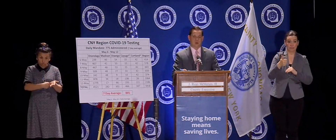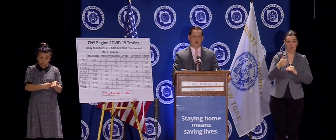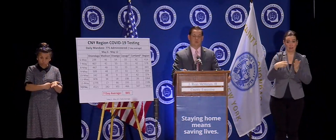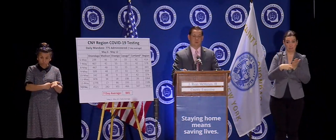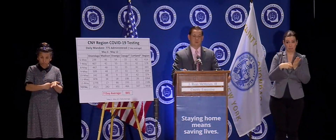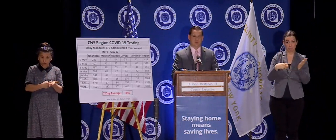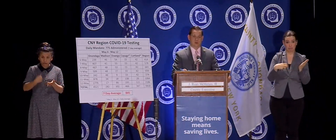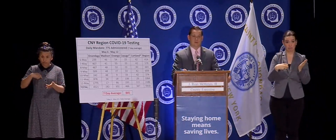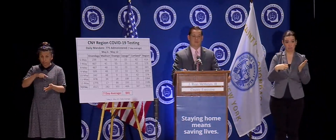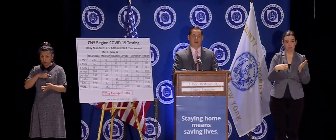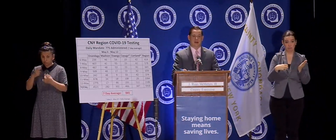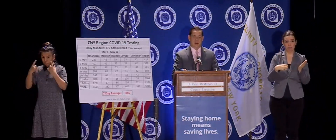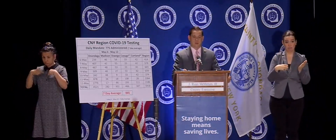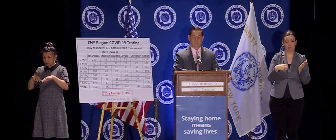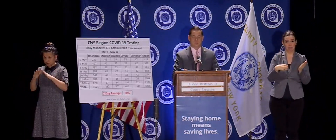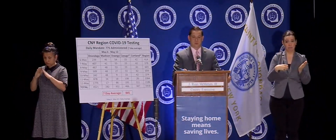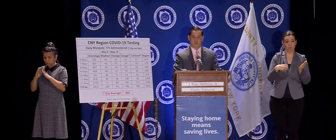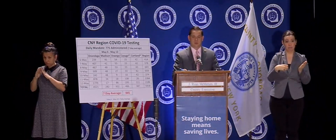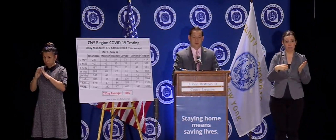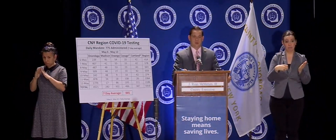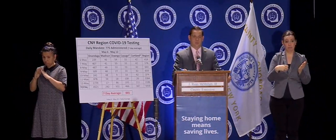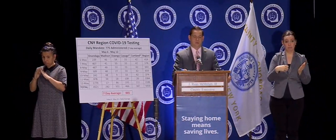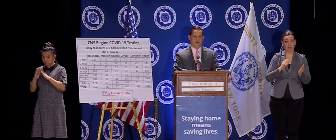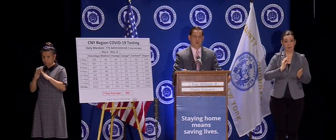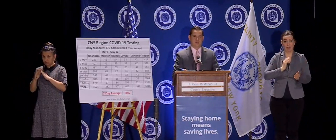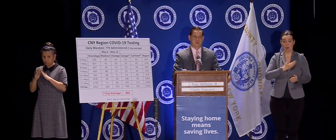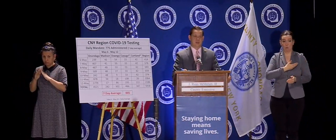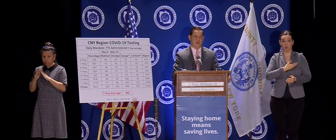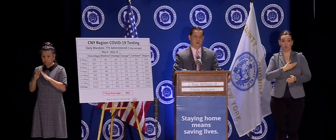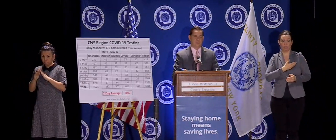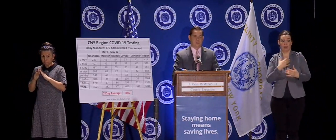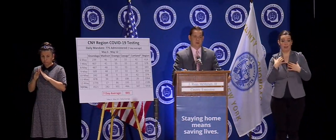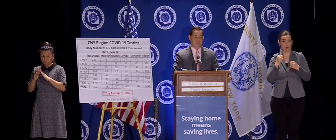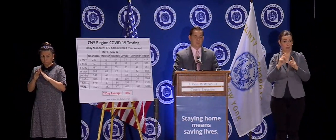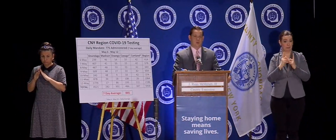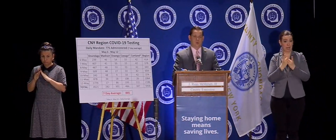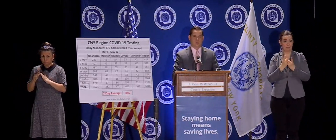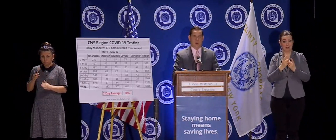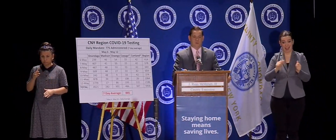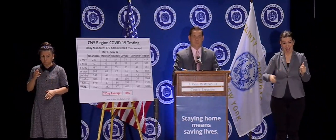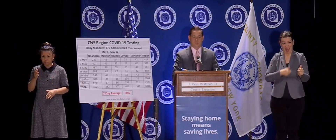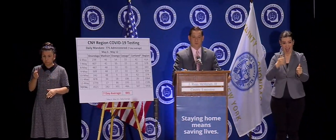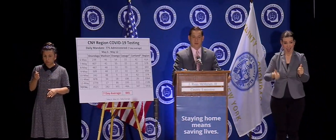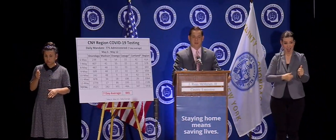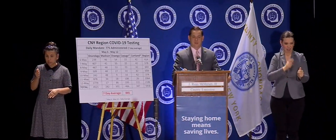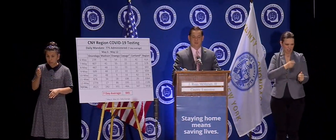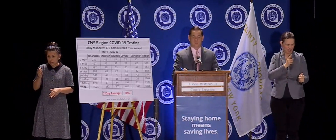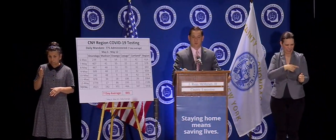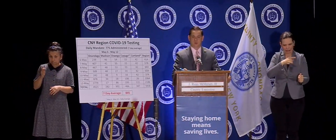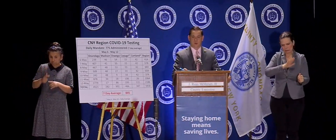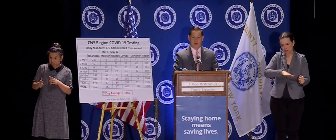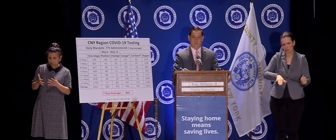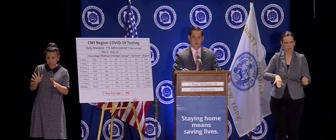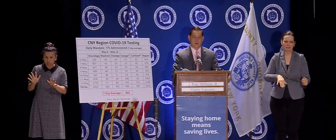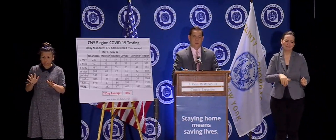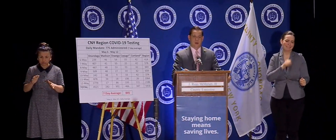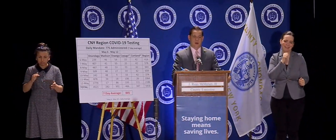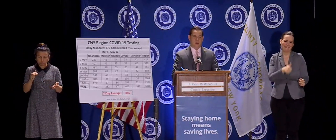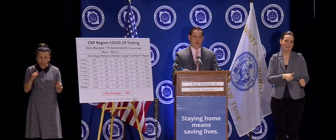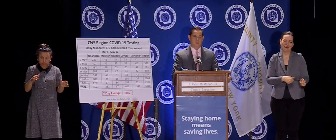not going to go and give a fine out to a group of kids together. Your local law enforcement agencies would do